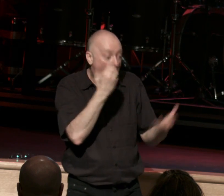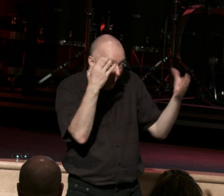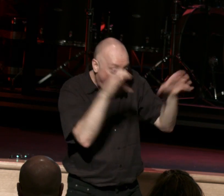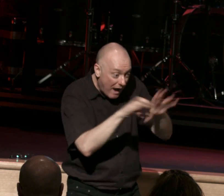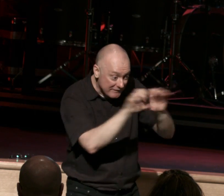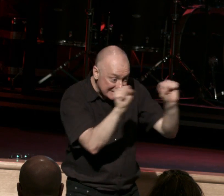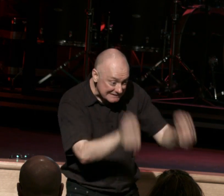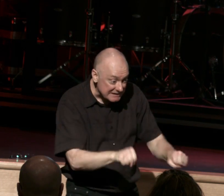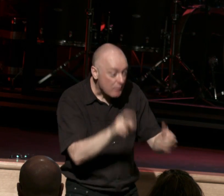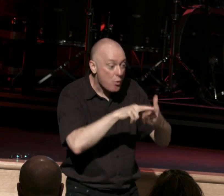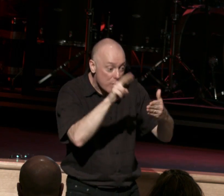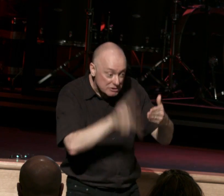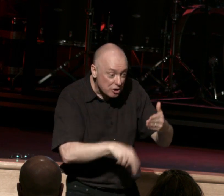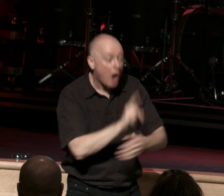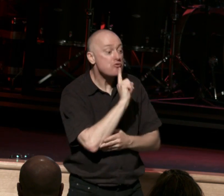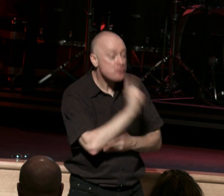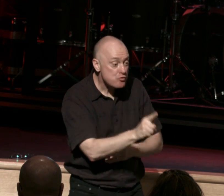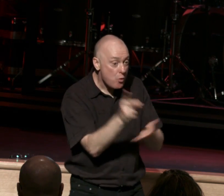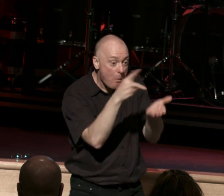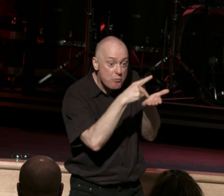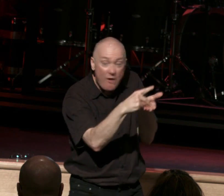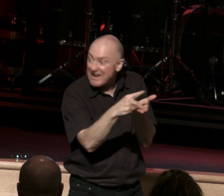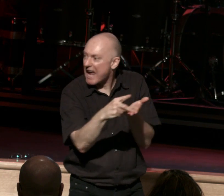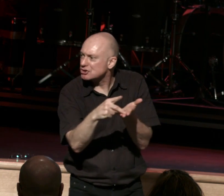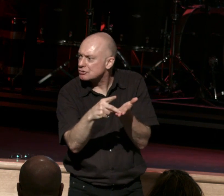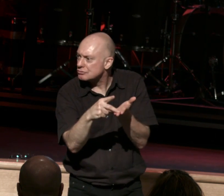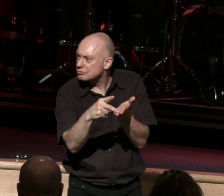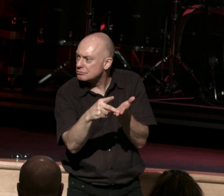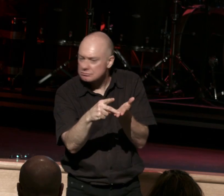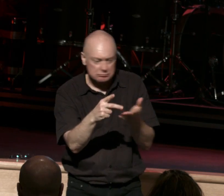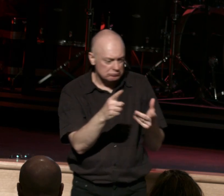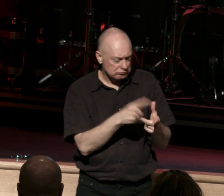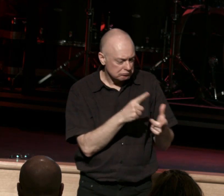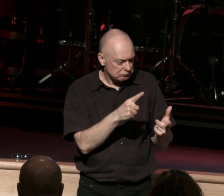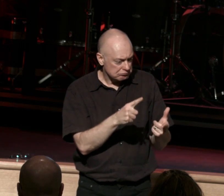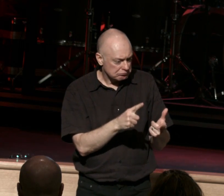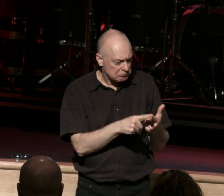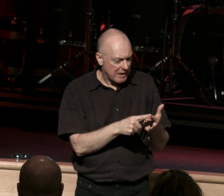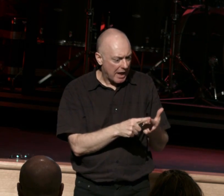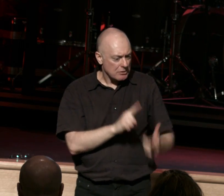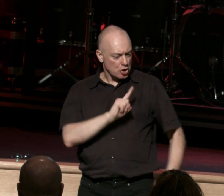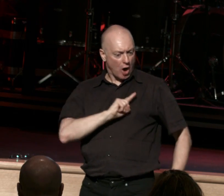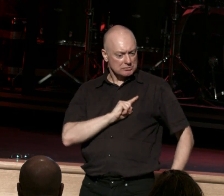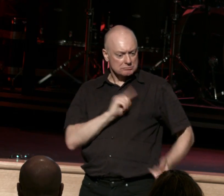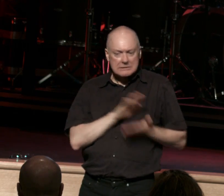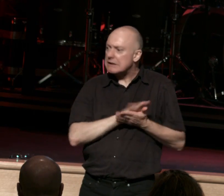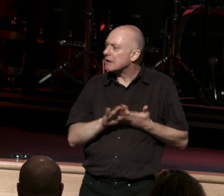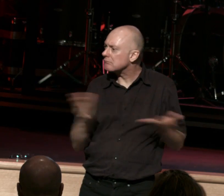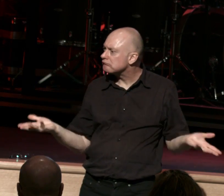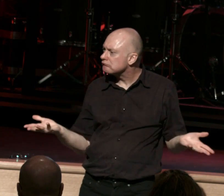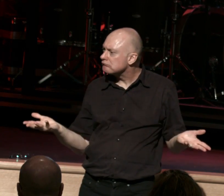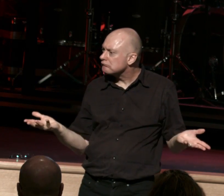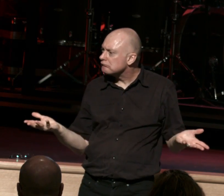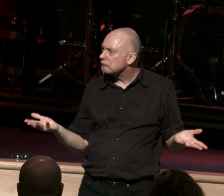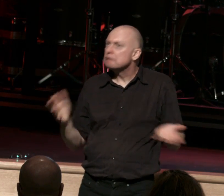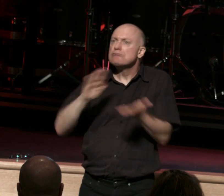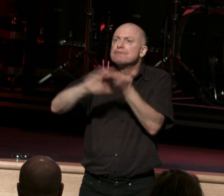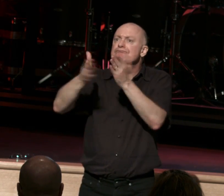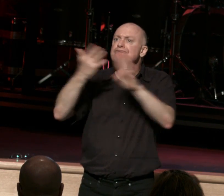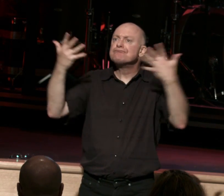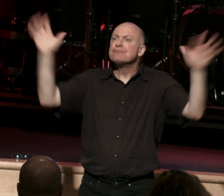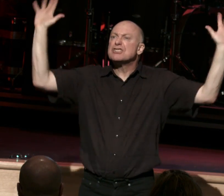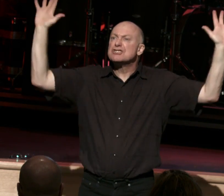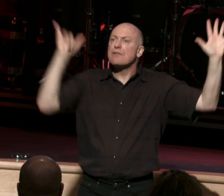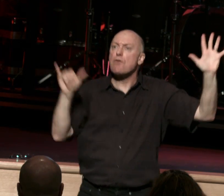the old covenant system resulted in true purification, then the conscience would be clean. We would know we've